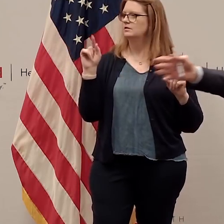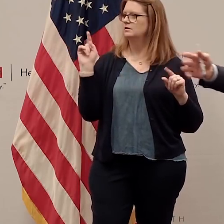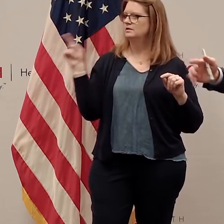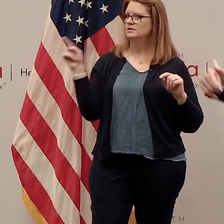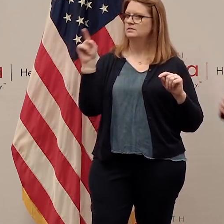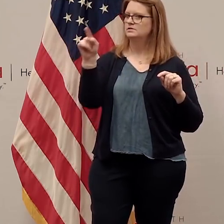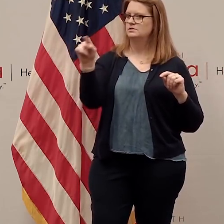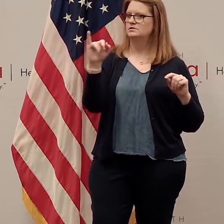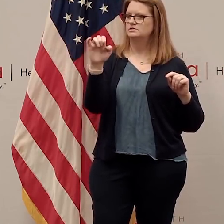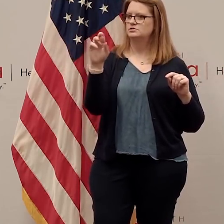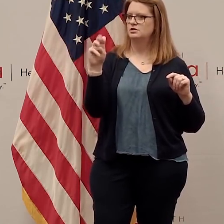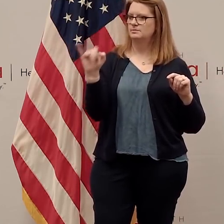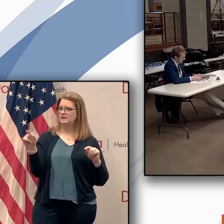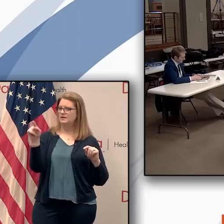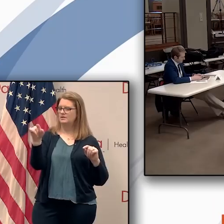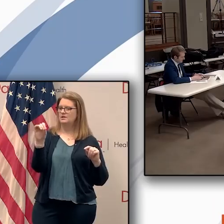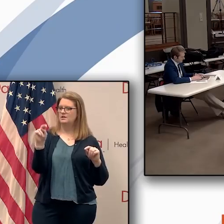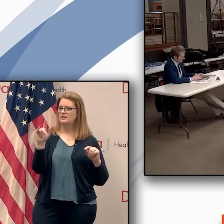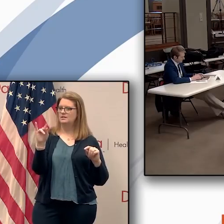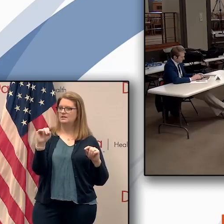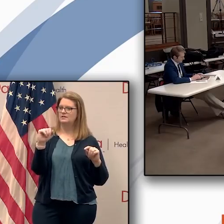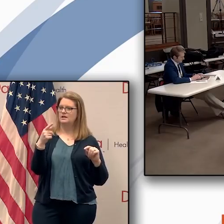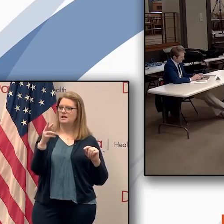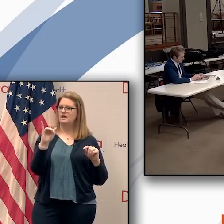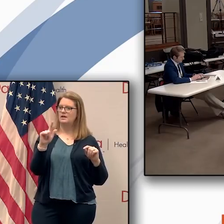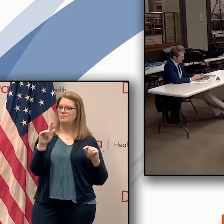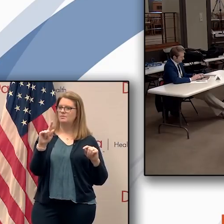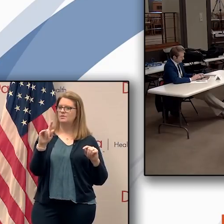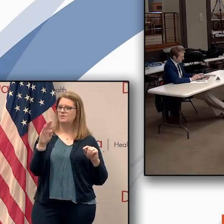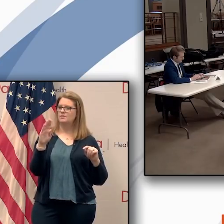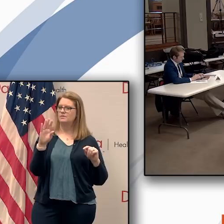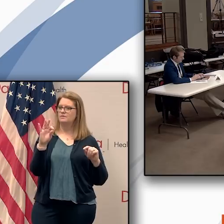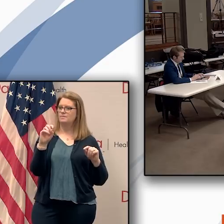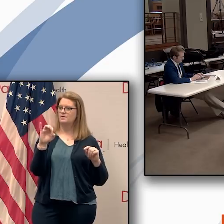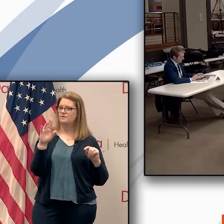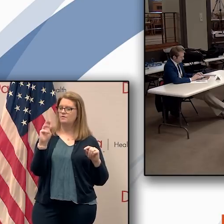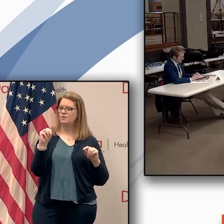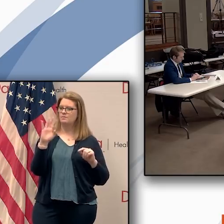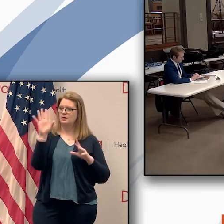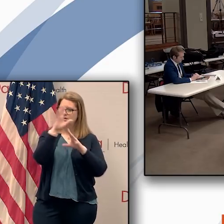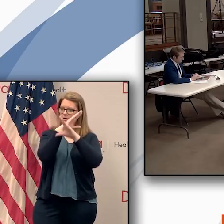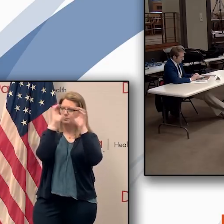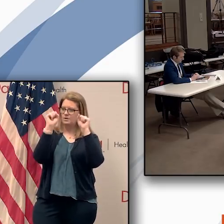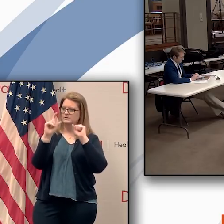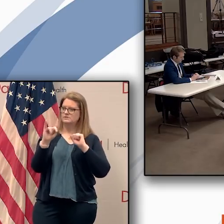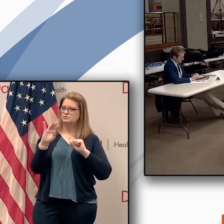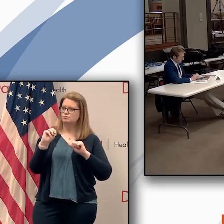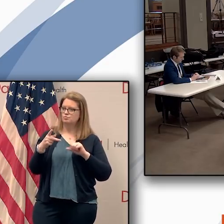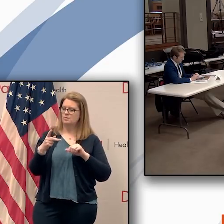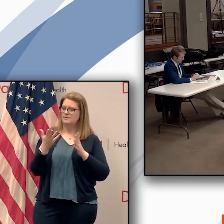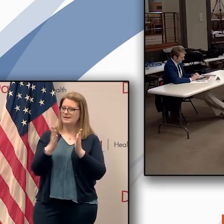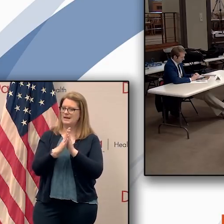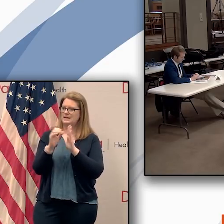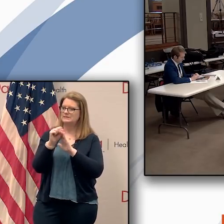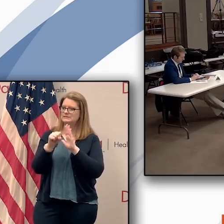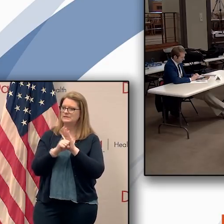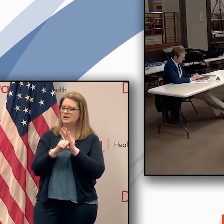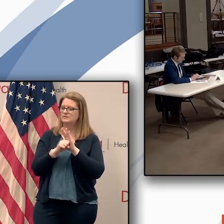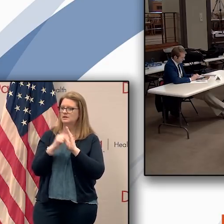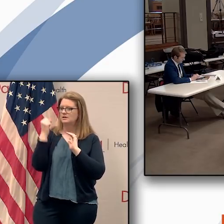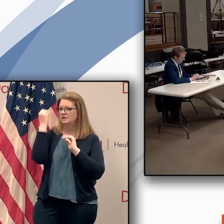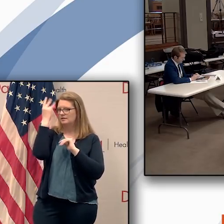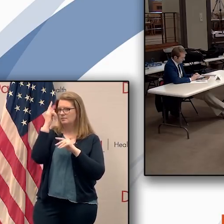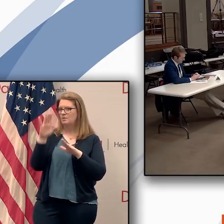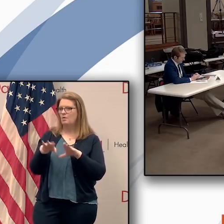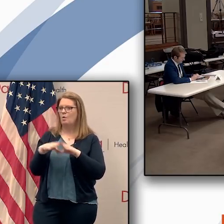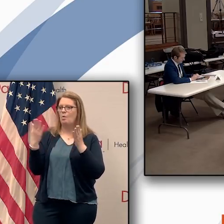going Jeremy and online. April Baumgarten, the former Fargo-Moorhead, President Trump has asked states to seriously consider reopening